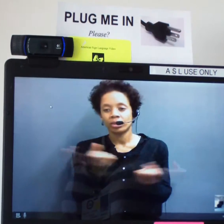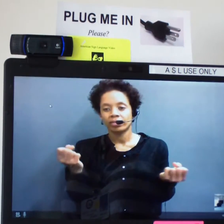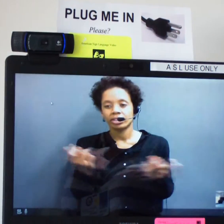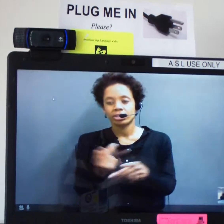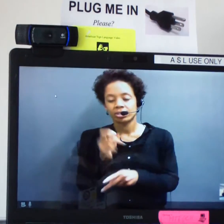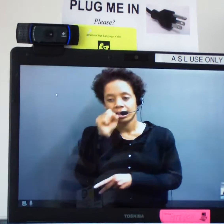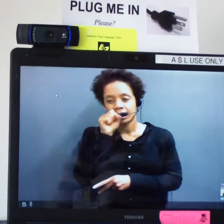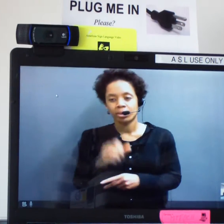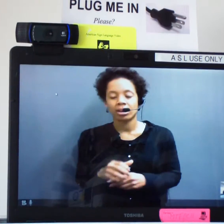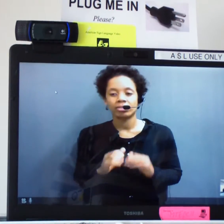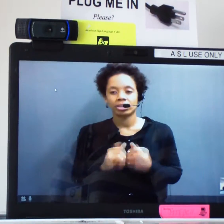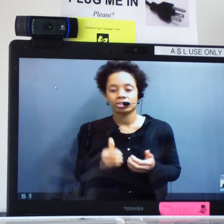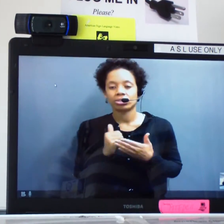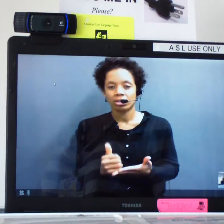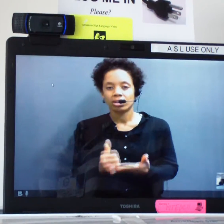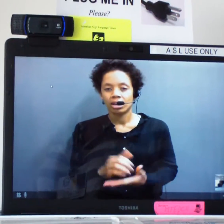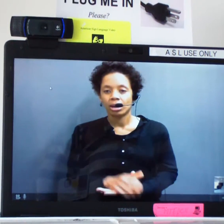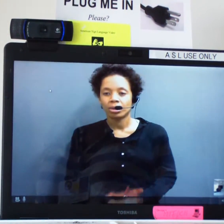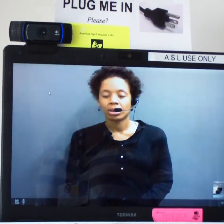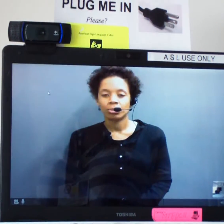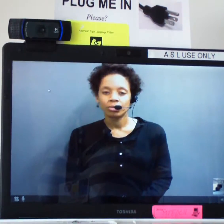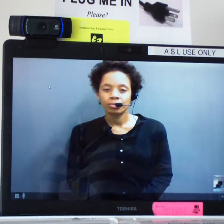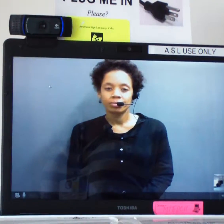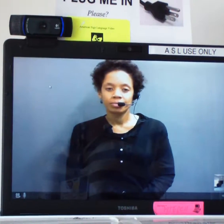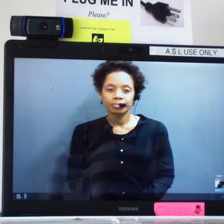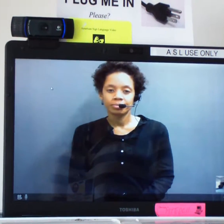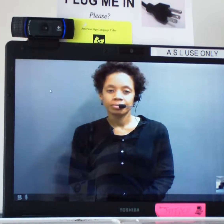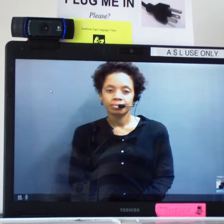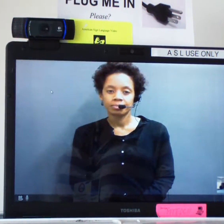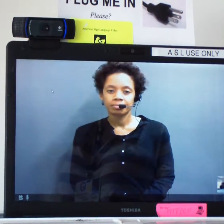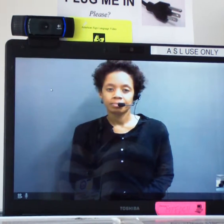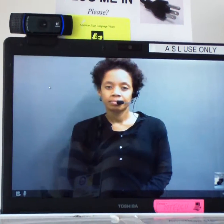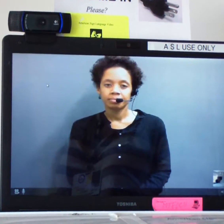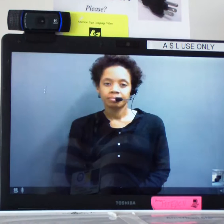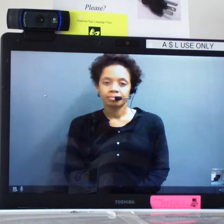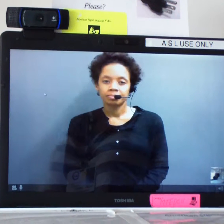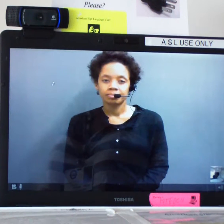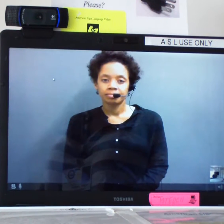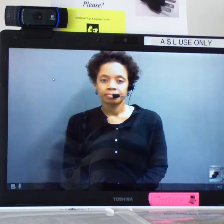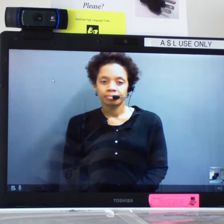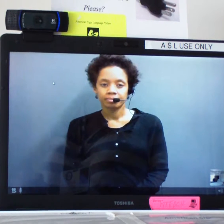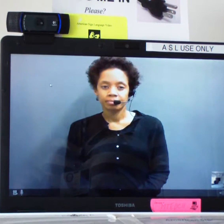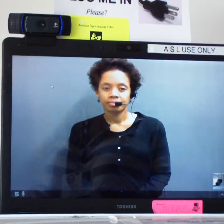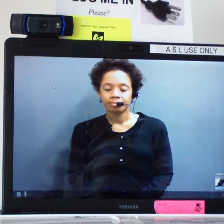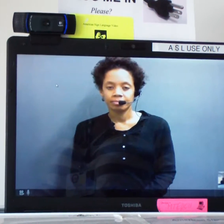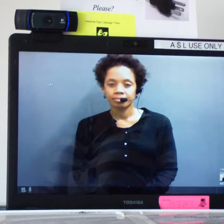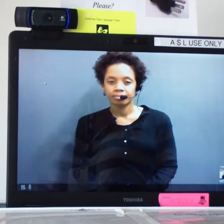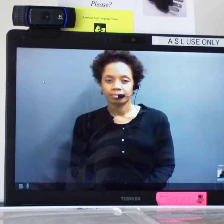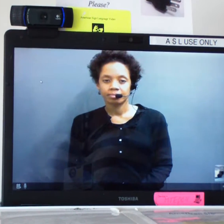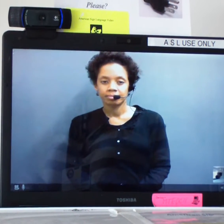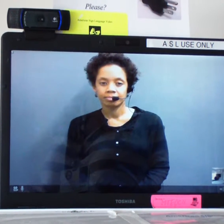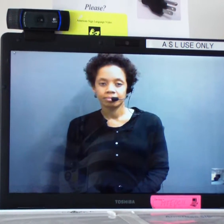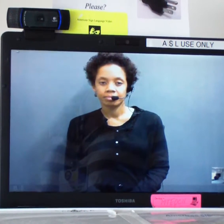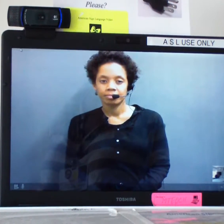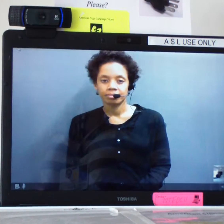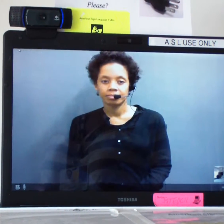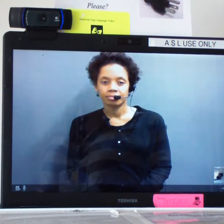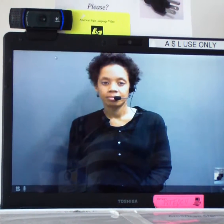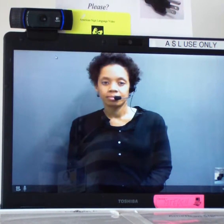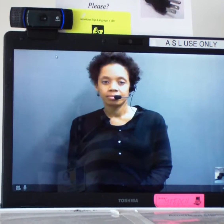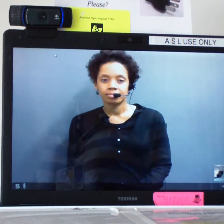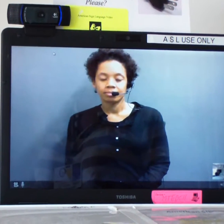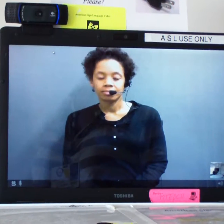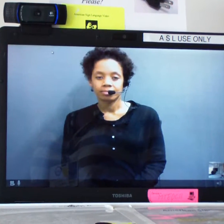I'll interpret everything you say and keep it confidential. How may I help you? Hi, interpreter. I'm actually filming this for a demonstration